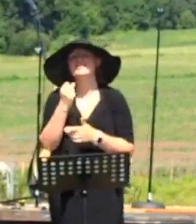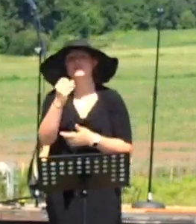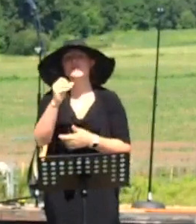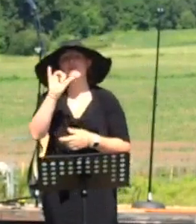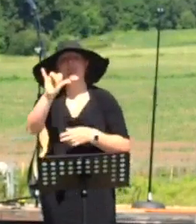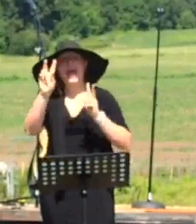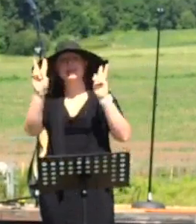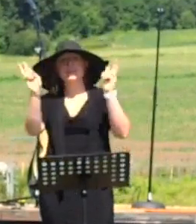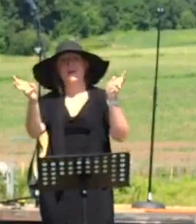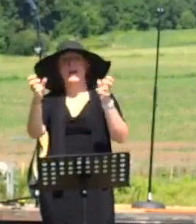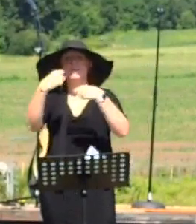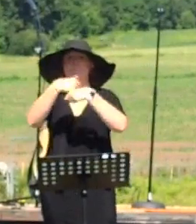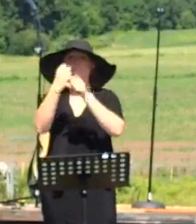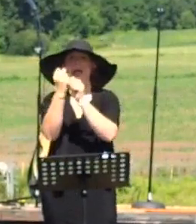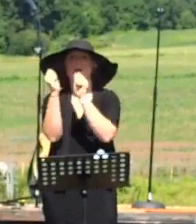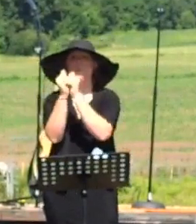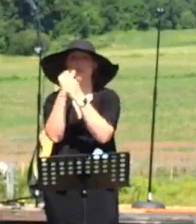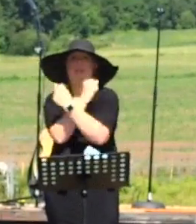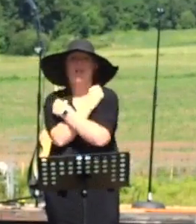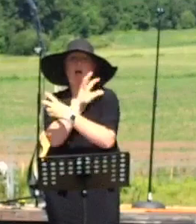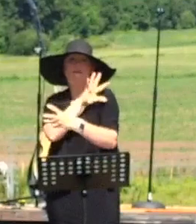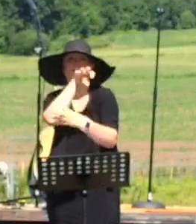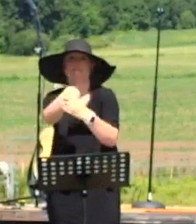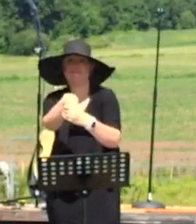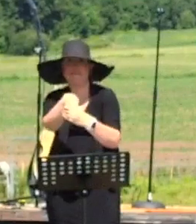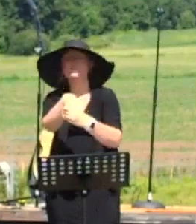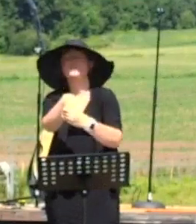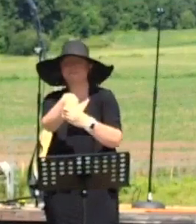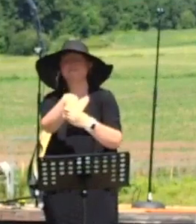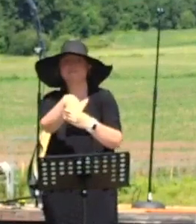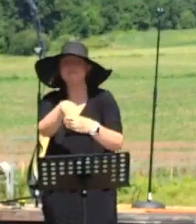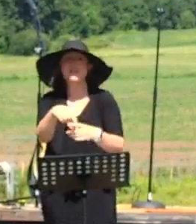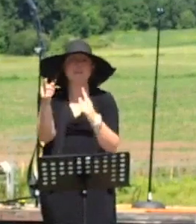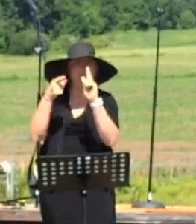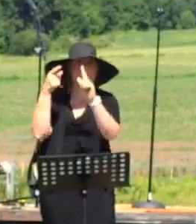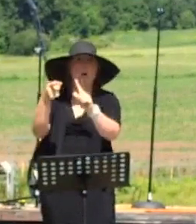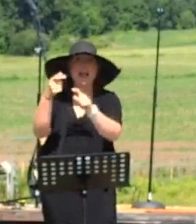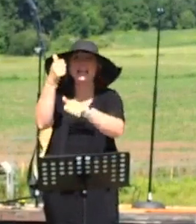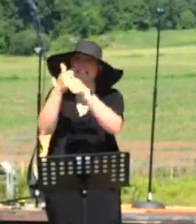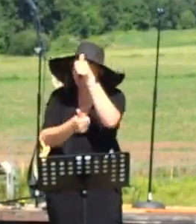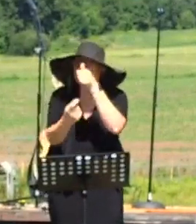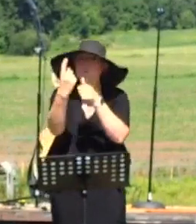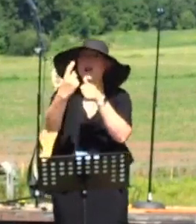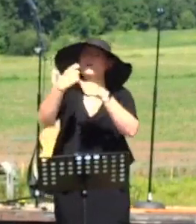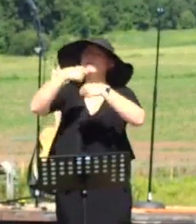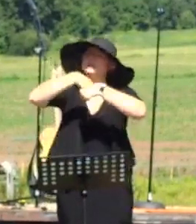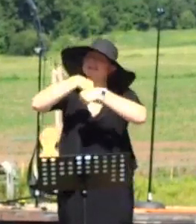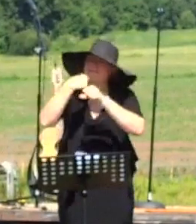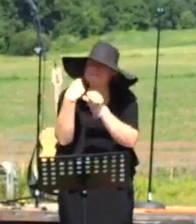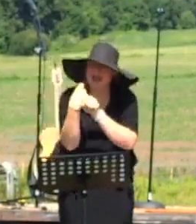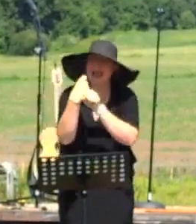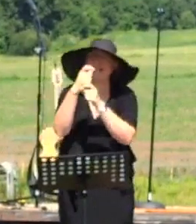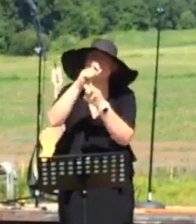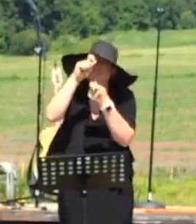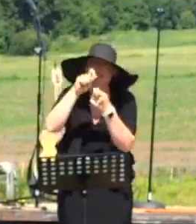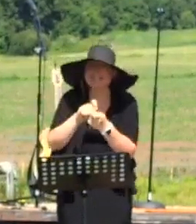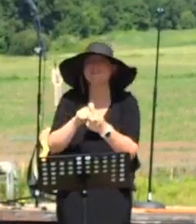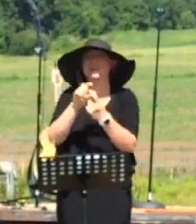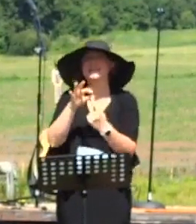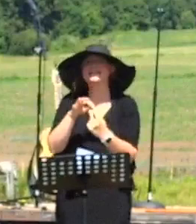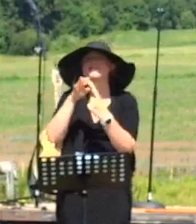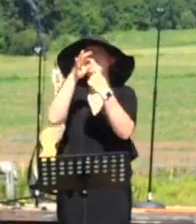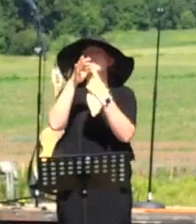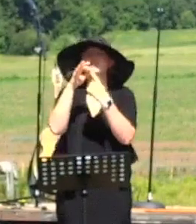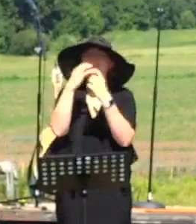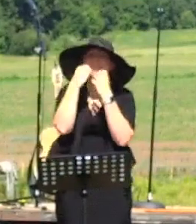the premise of this series is that each one of us was specifically and specially made by